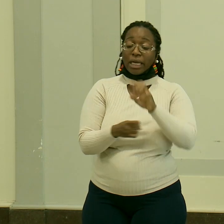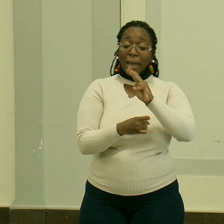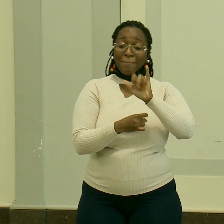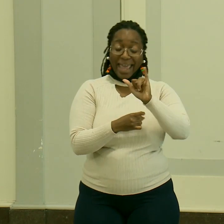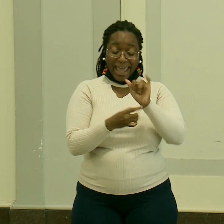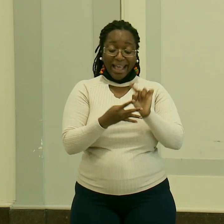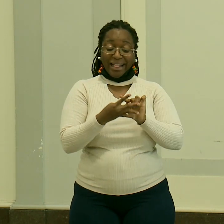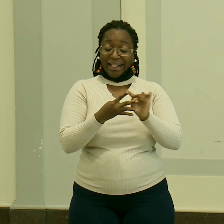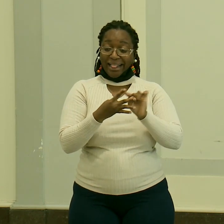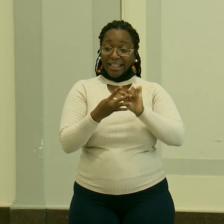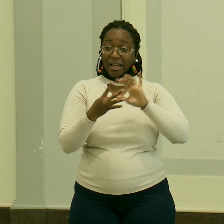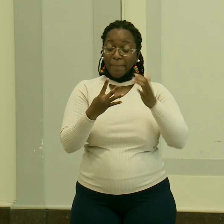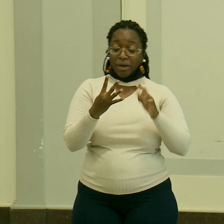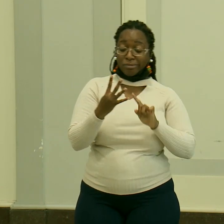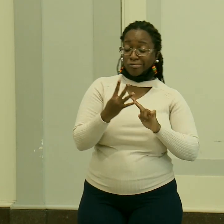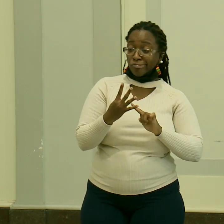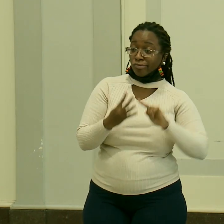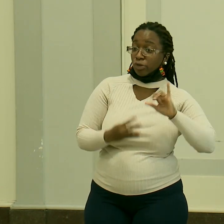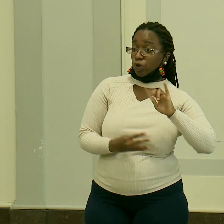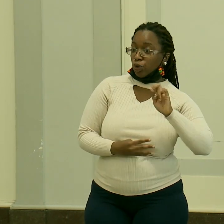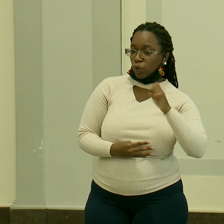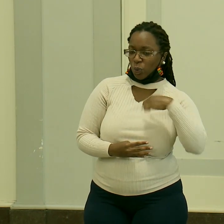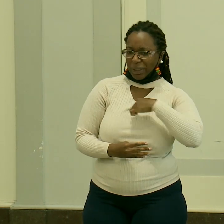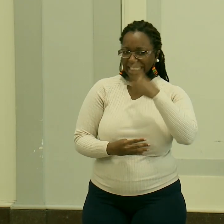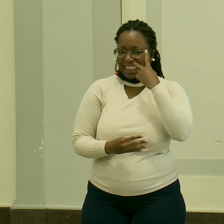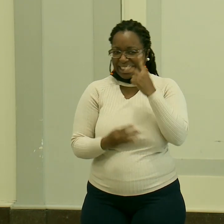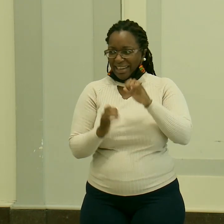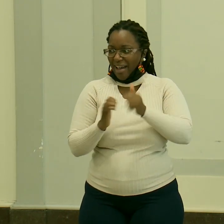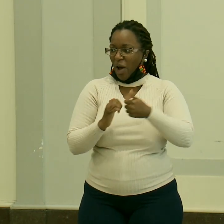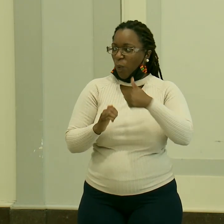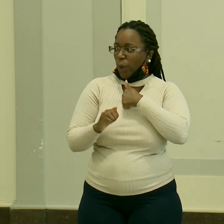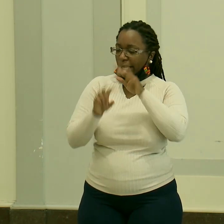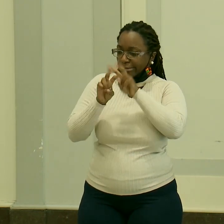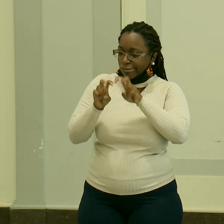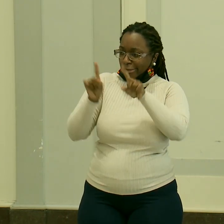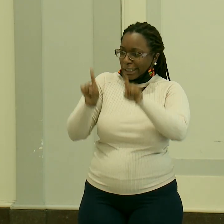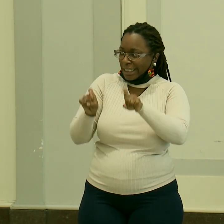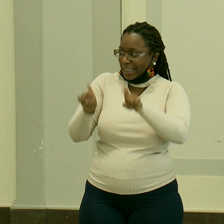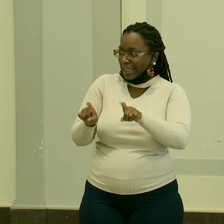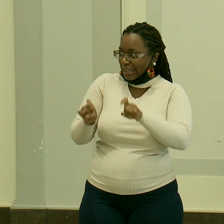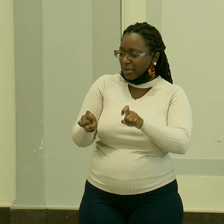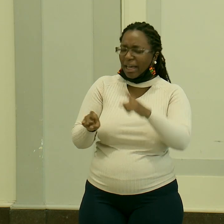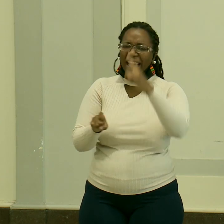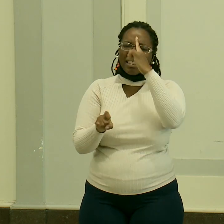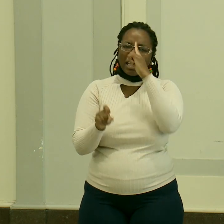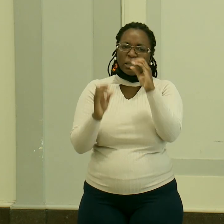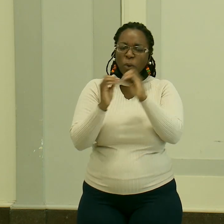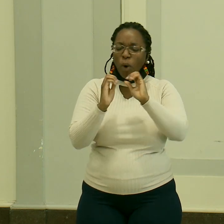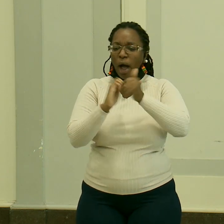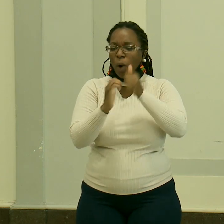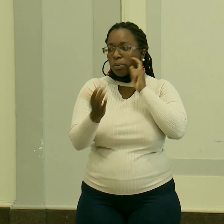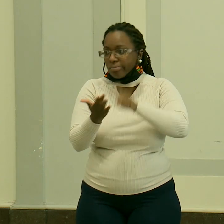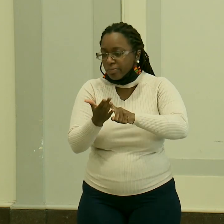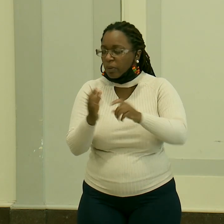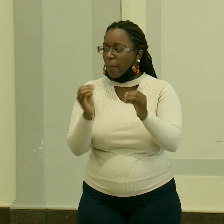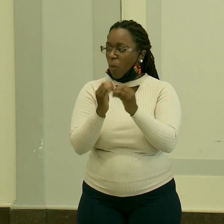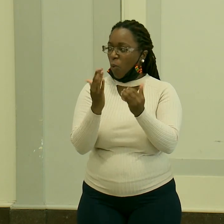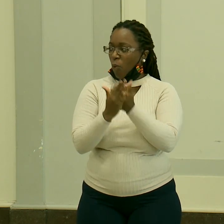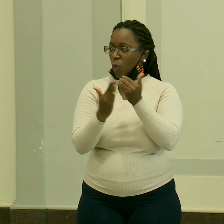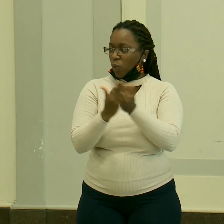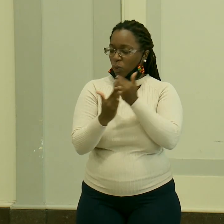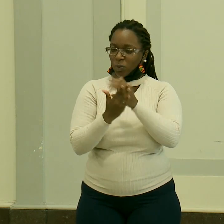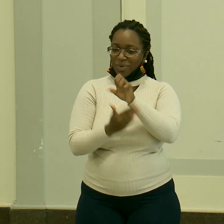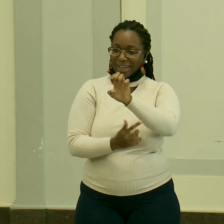we've tripled our testing capacity. And so I think that that's contributing to us just detecting more cases. But in light of the fact